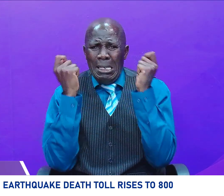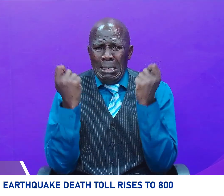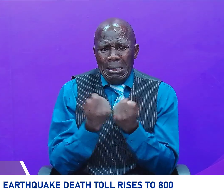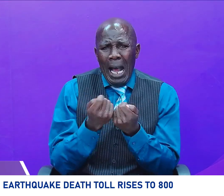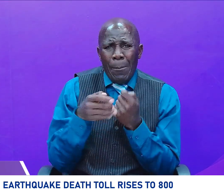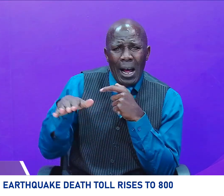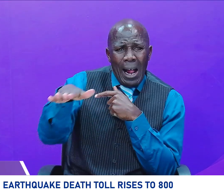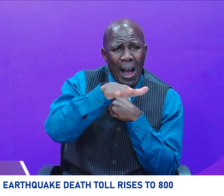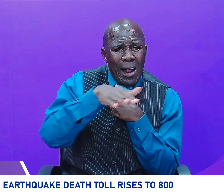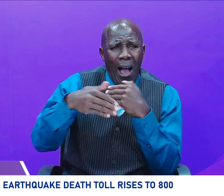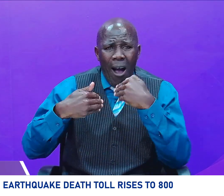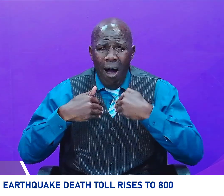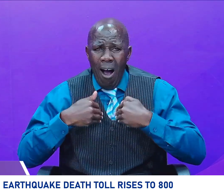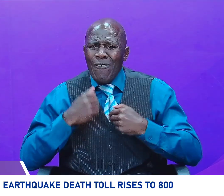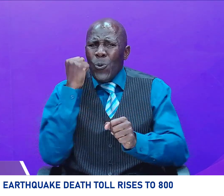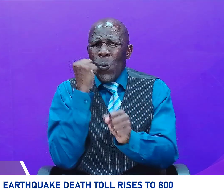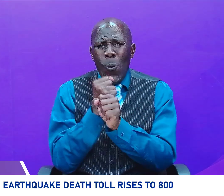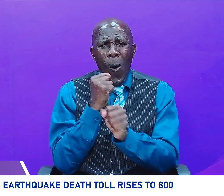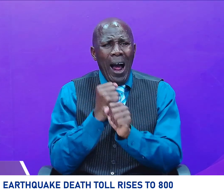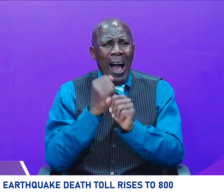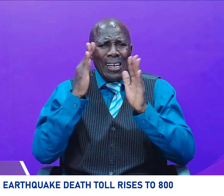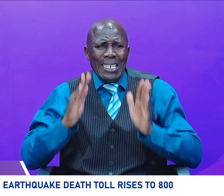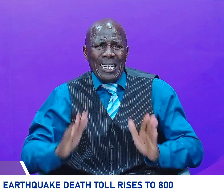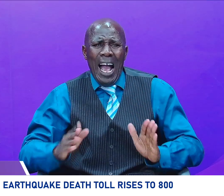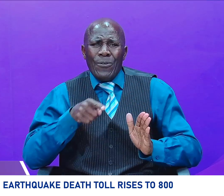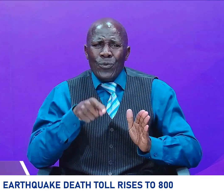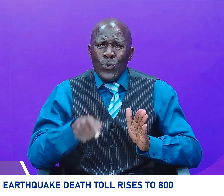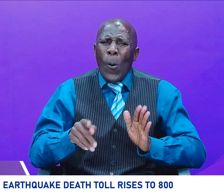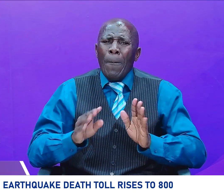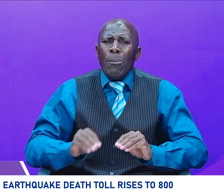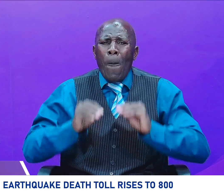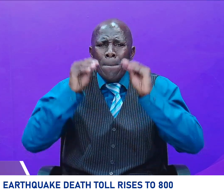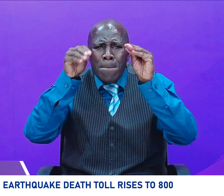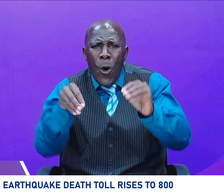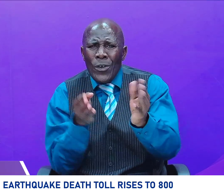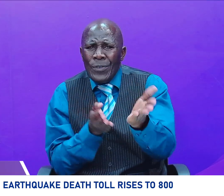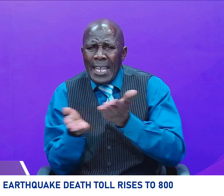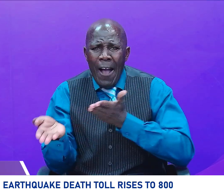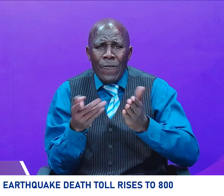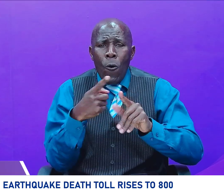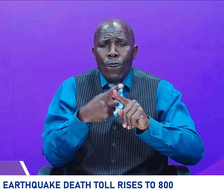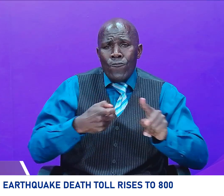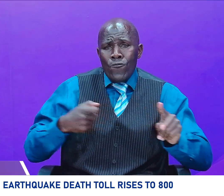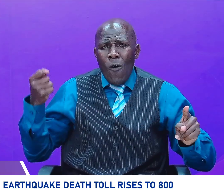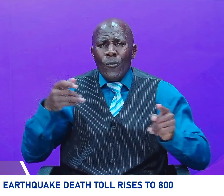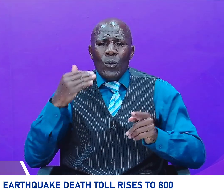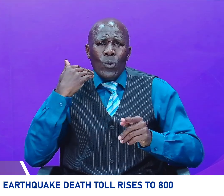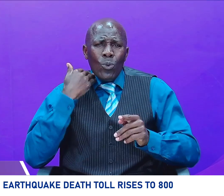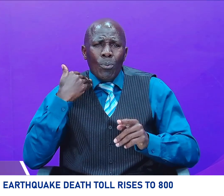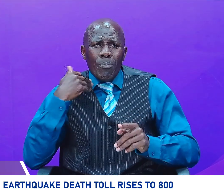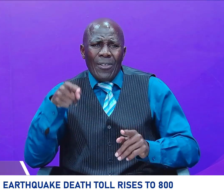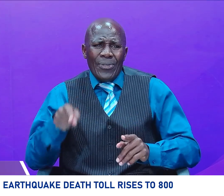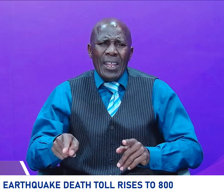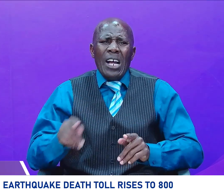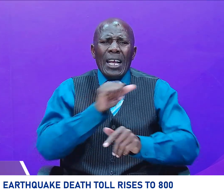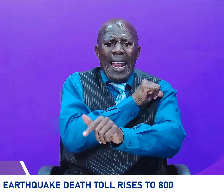quake hit, leaving widespread destruction across several areas. The rescue team